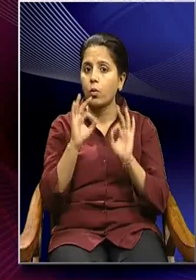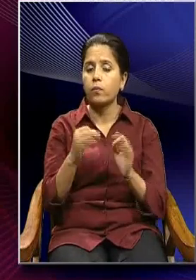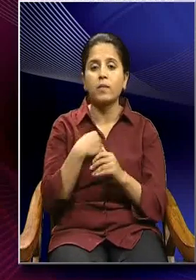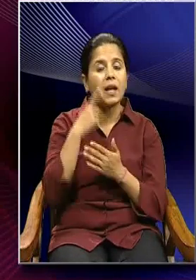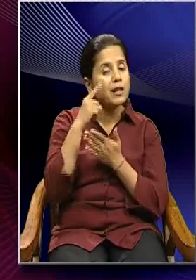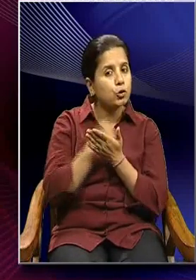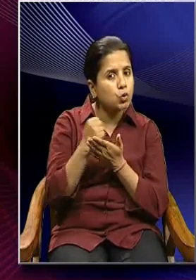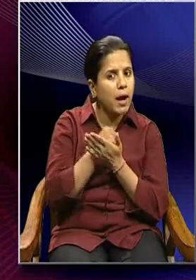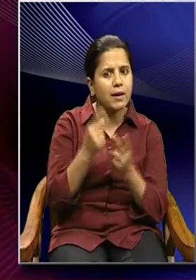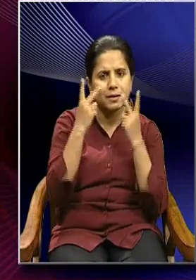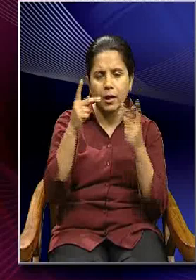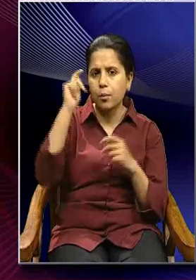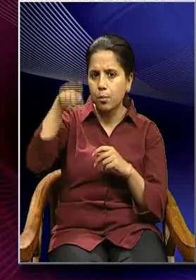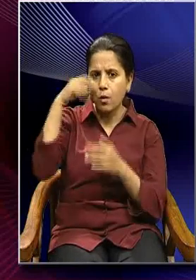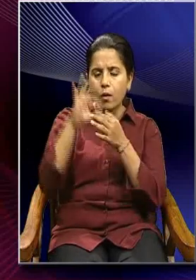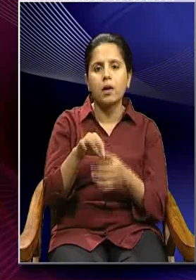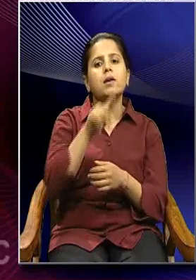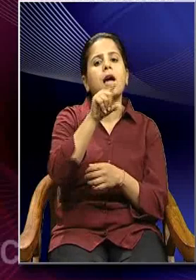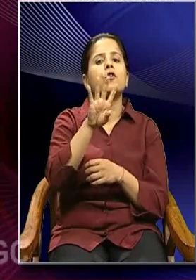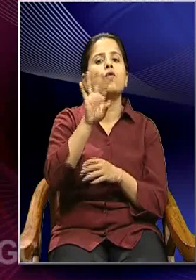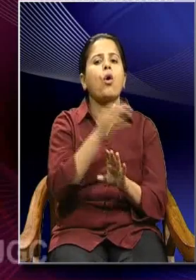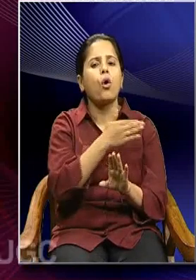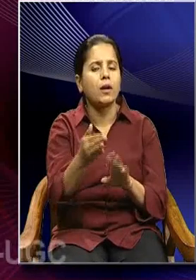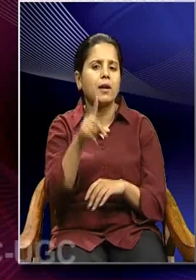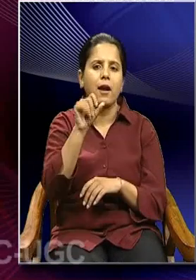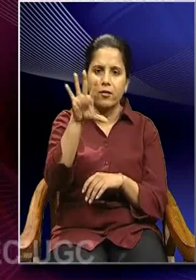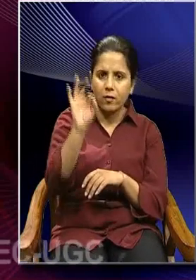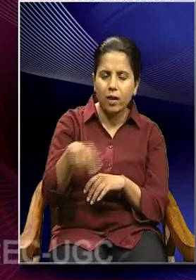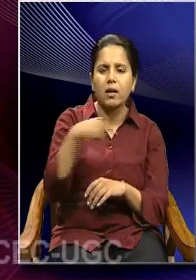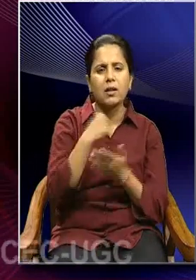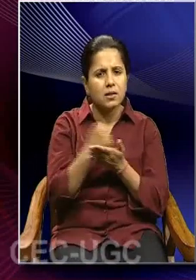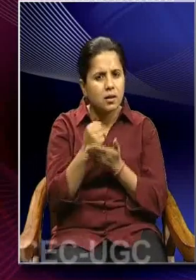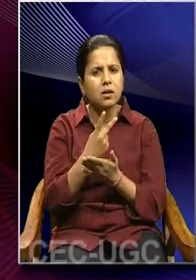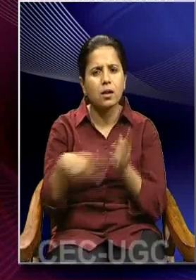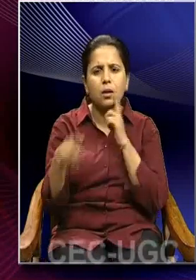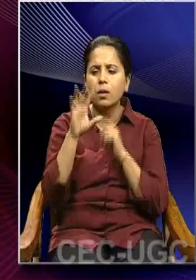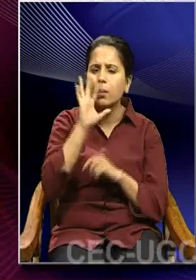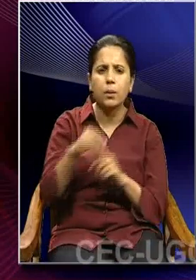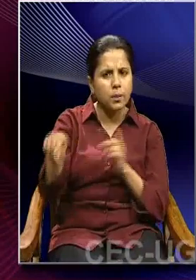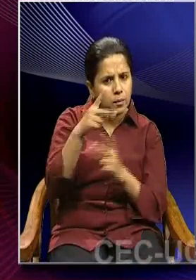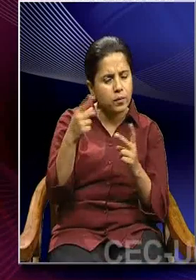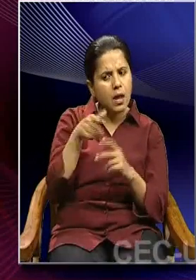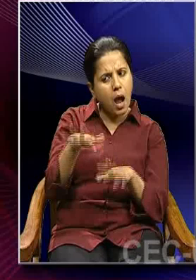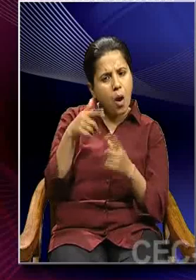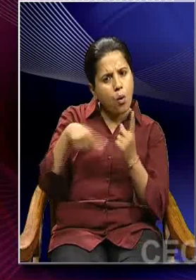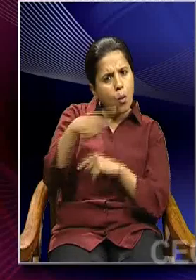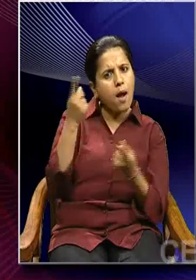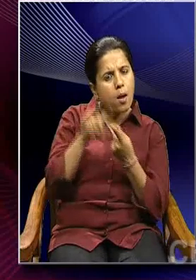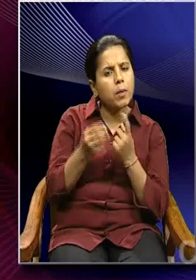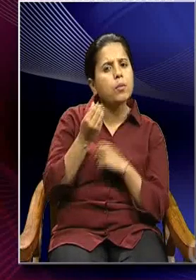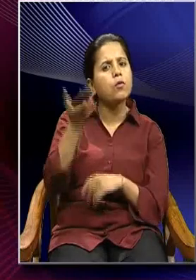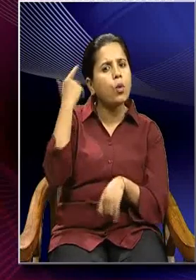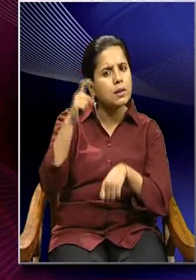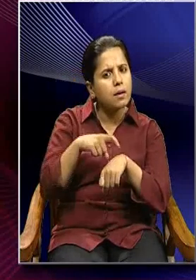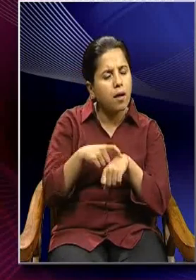try to see the cinema from 1940s, 50s, when we try to in a way analyze that how the concerns of those times,